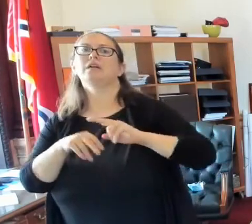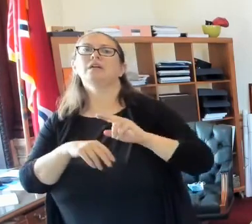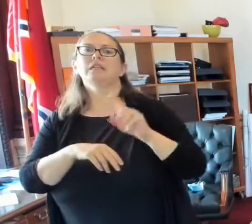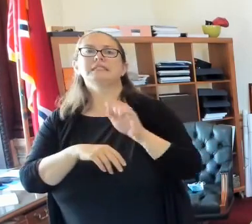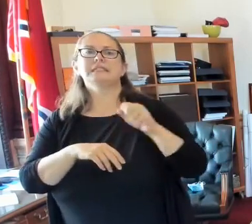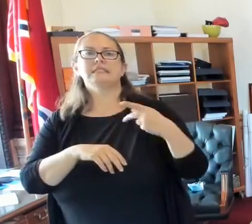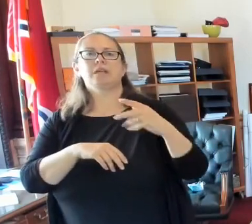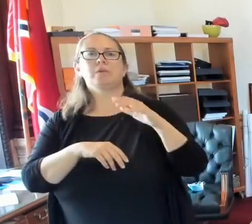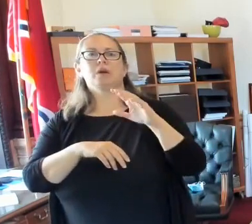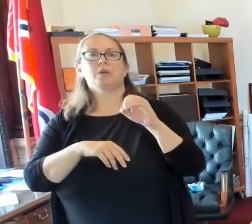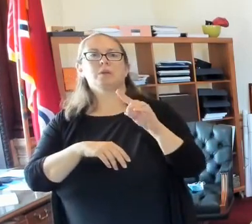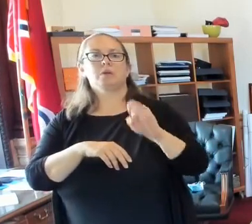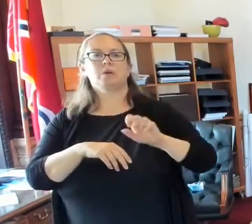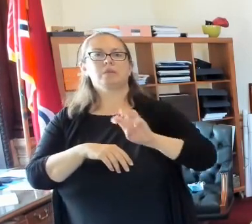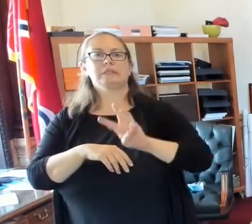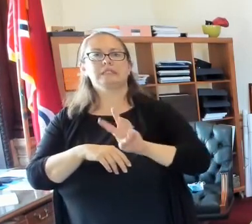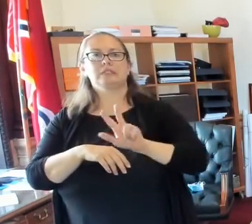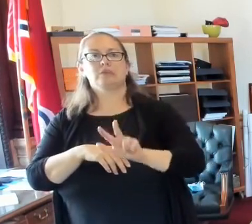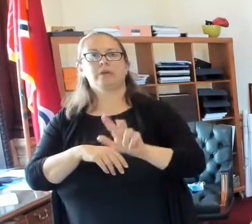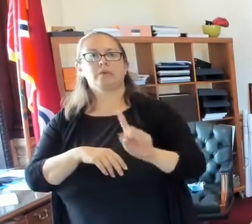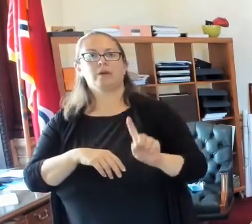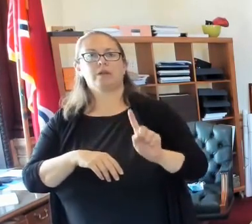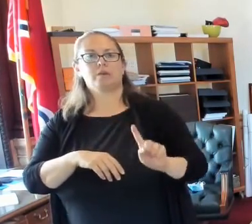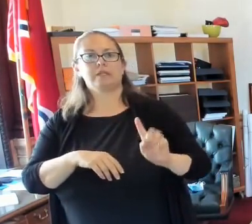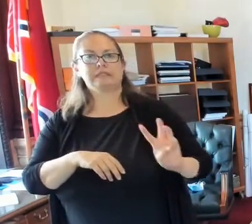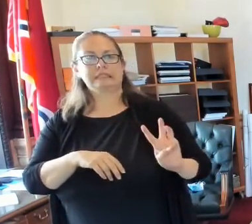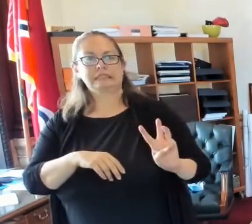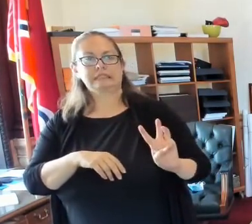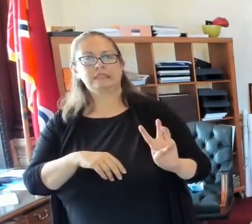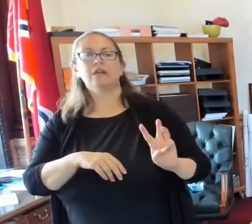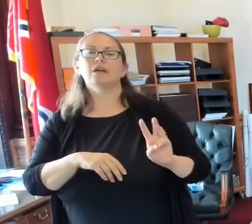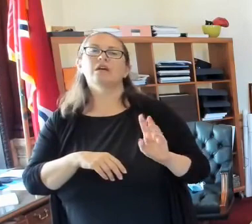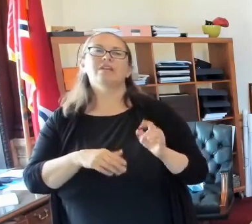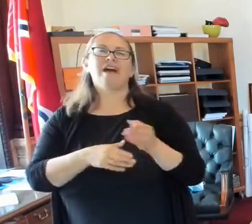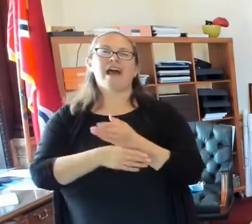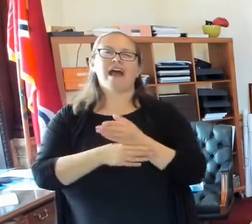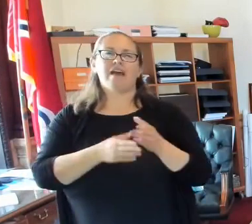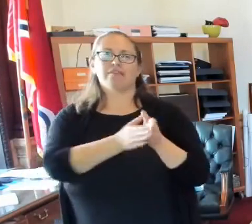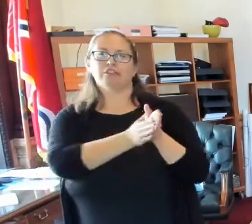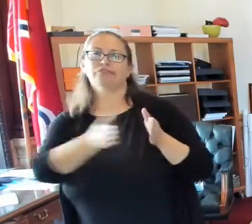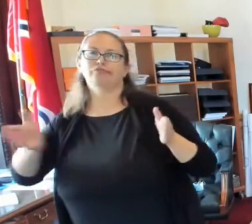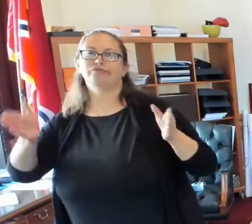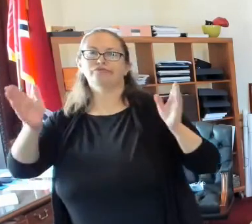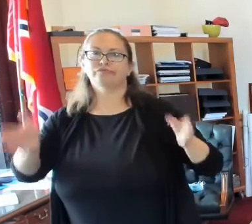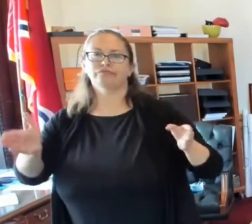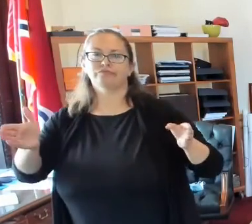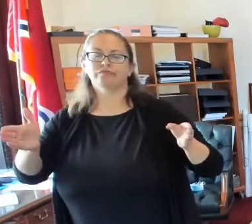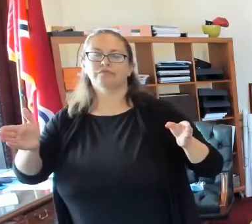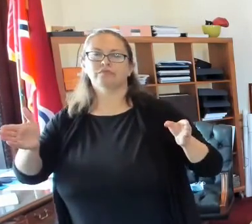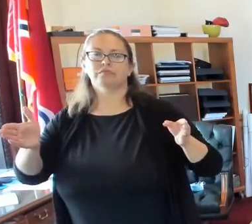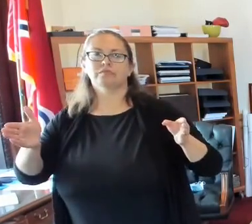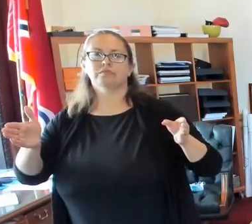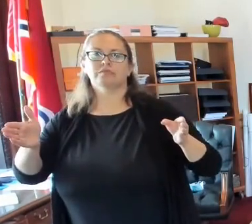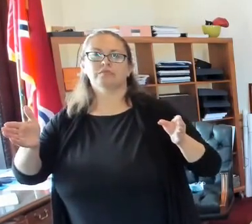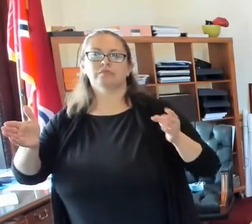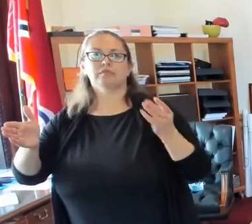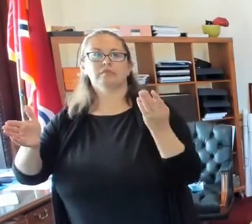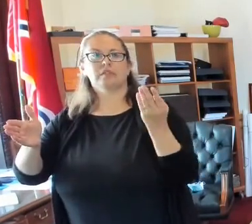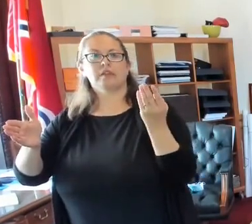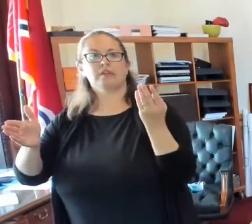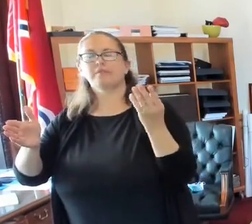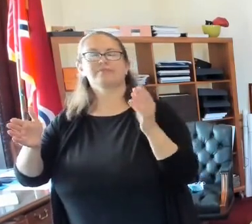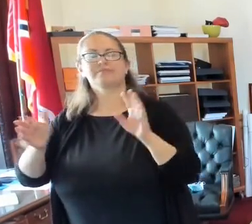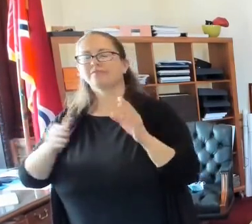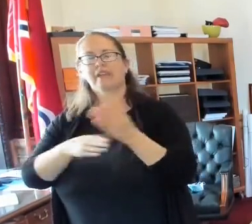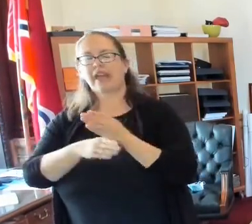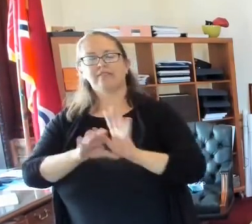63116, which this is a 14-day rolling average, but not average, 14-day period of